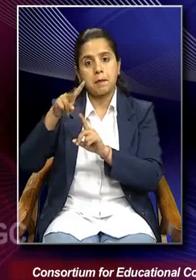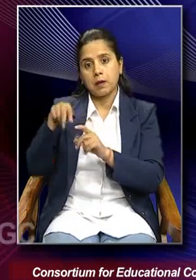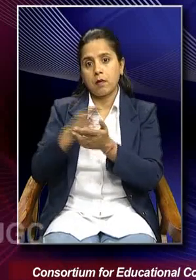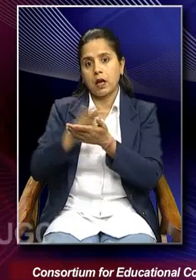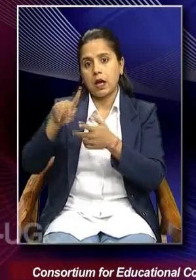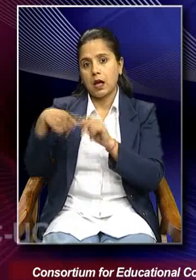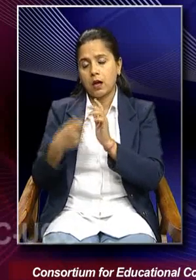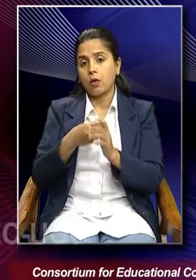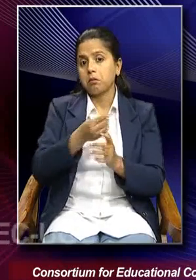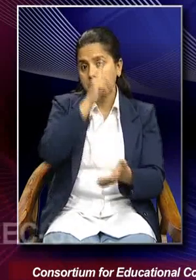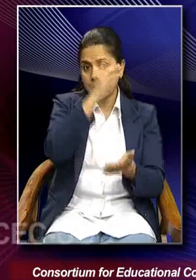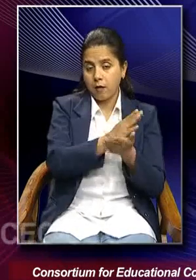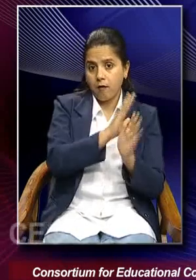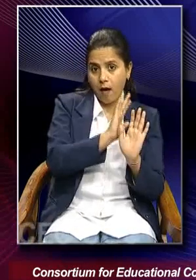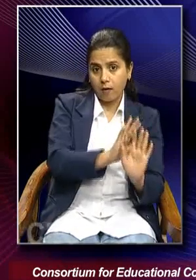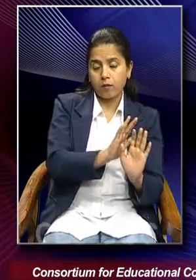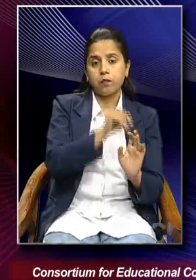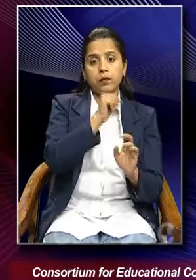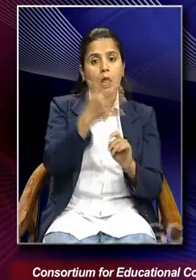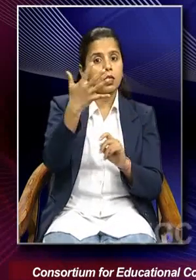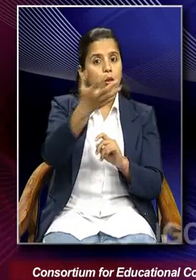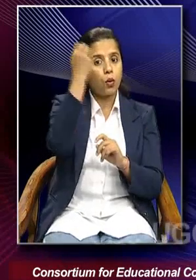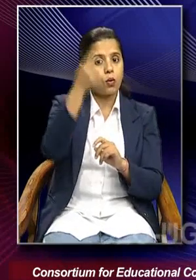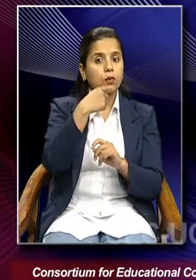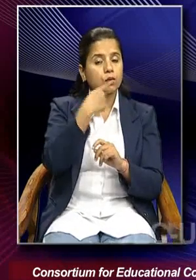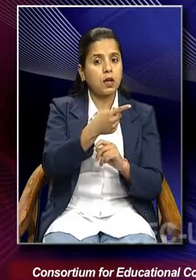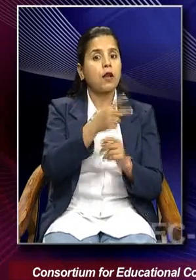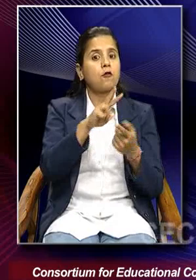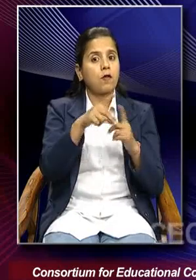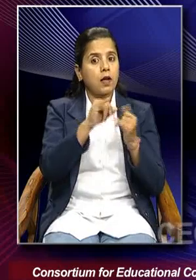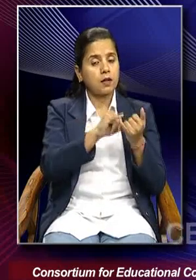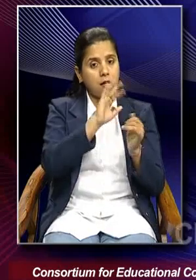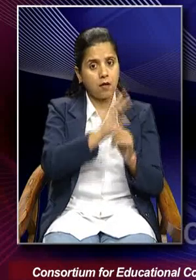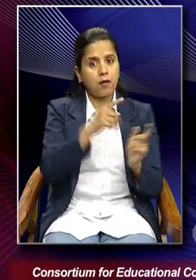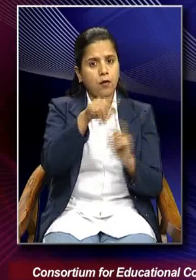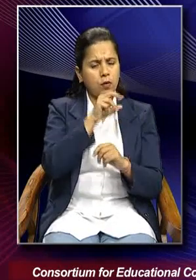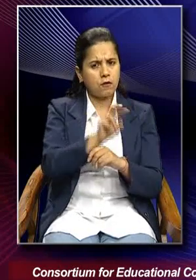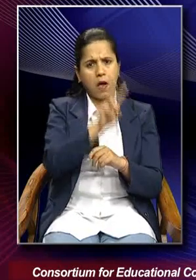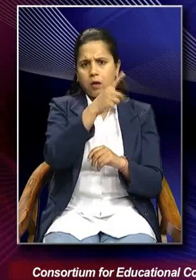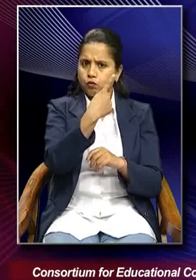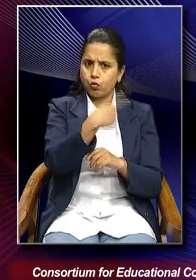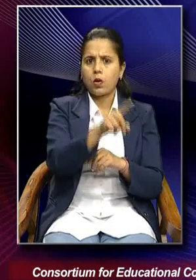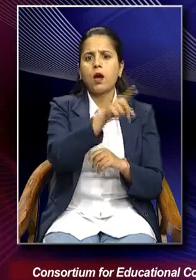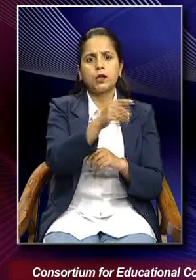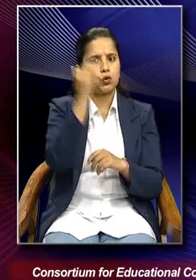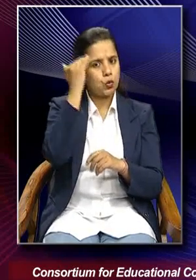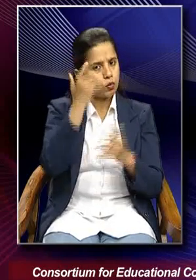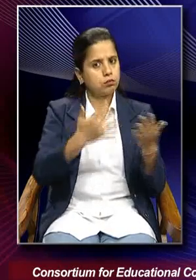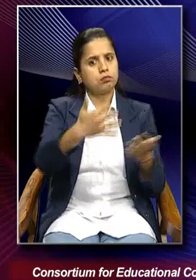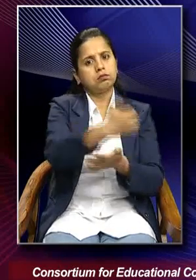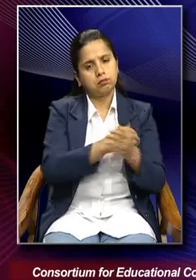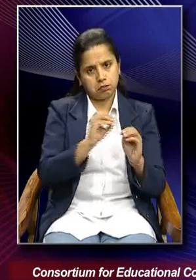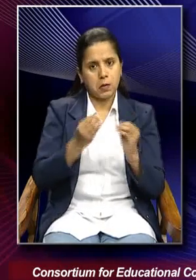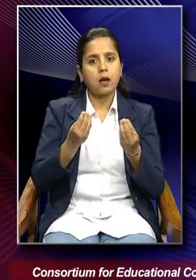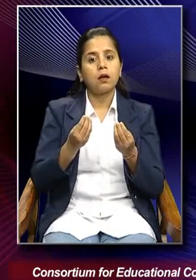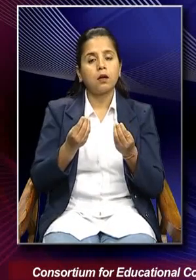whether they believe in the authority of Vedas as a valid source of knowledge.